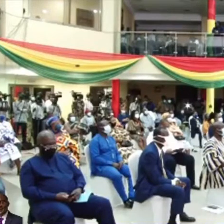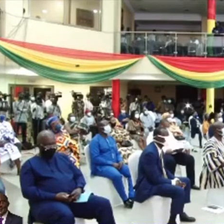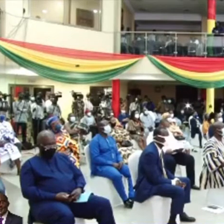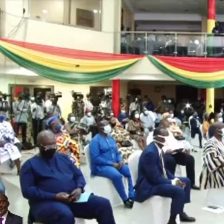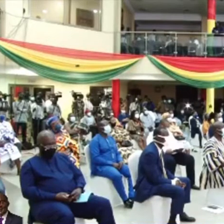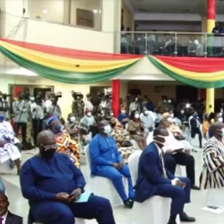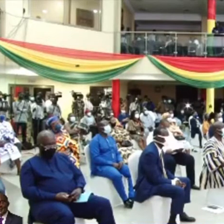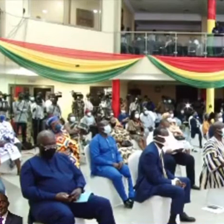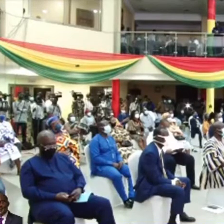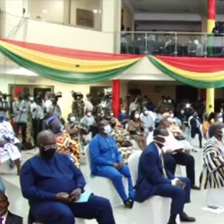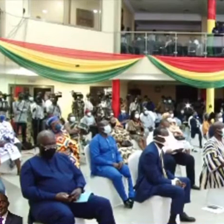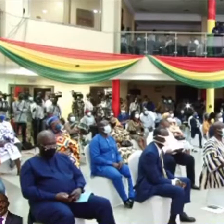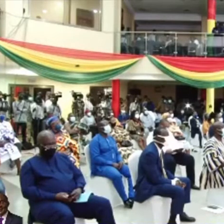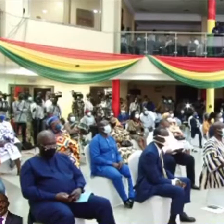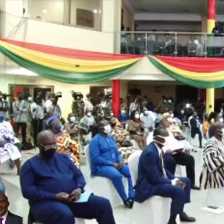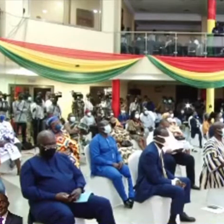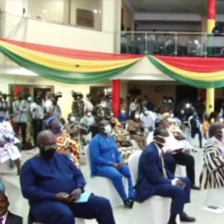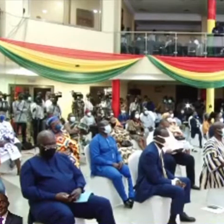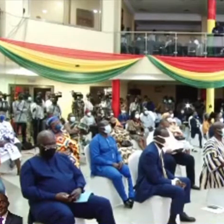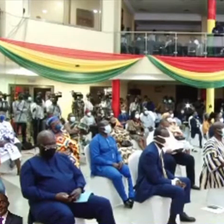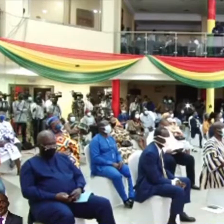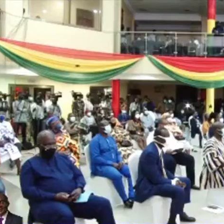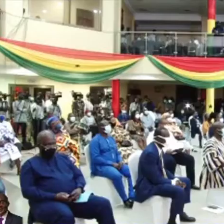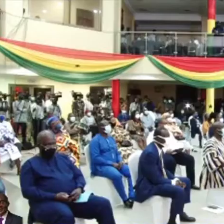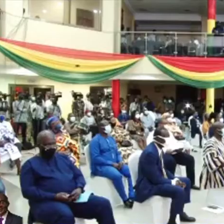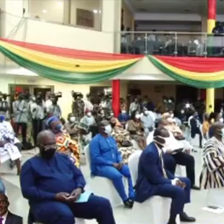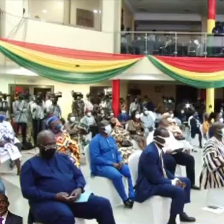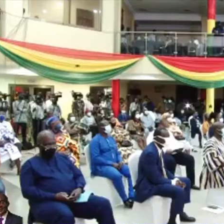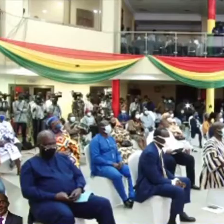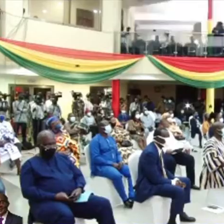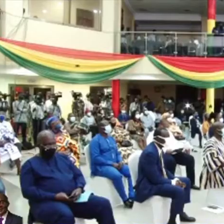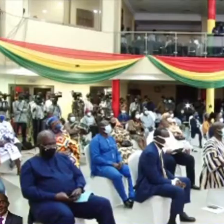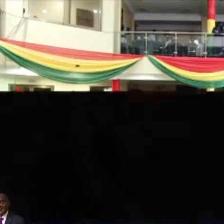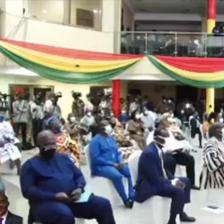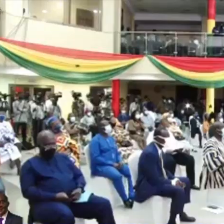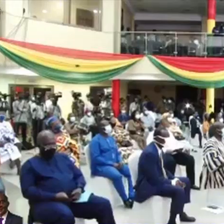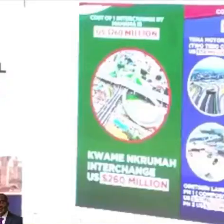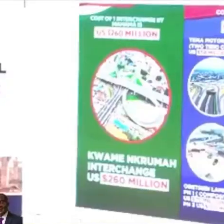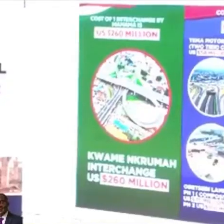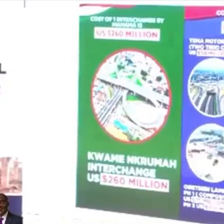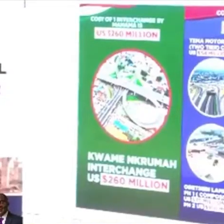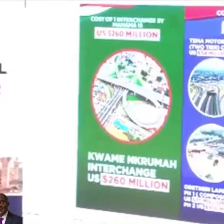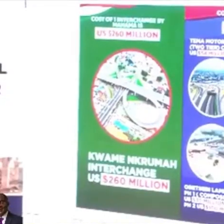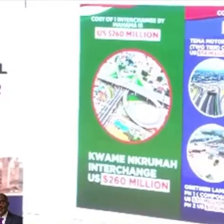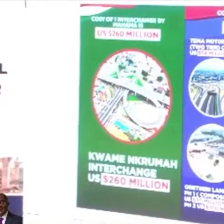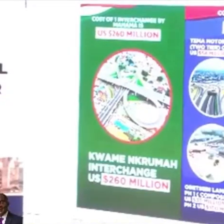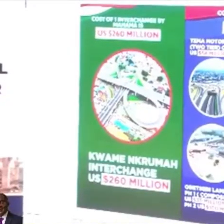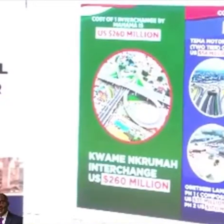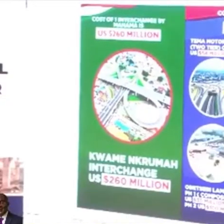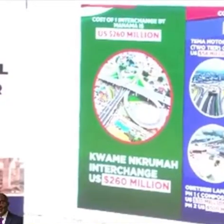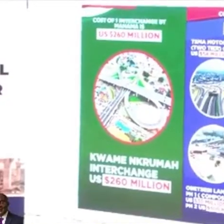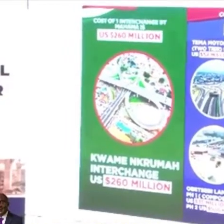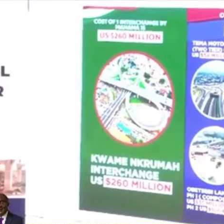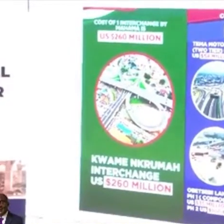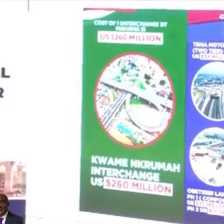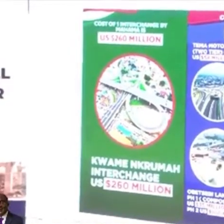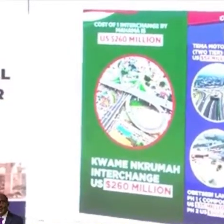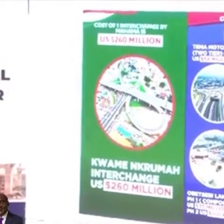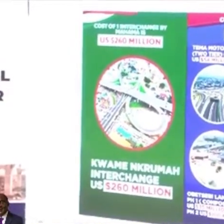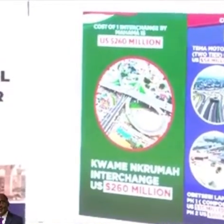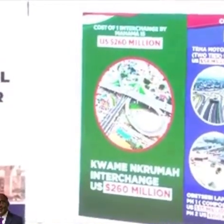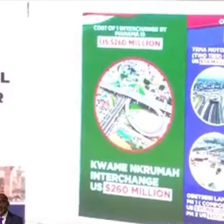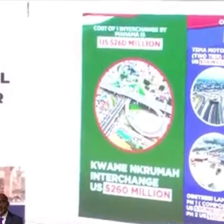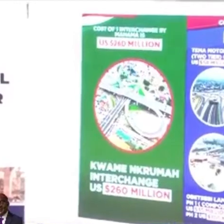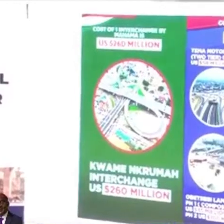complete. And I just cut the sword for the construction of the Nungwa interchange, which is yet to